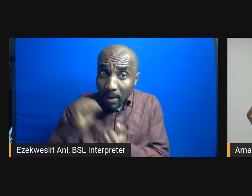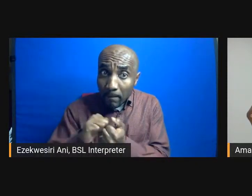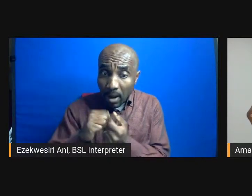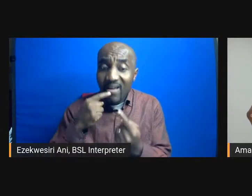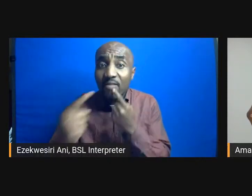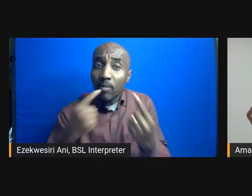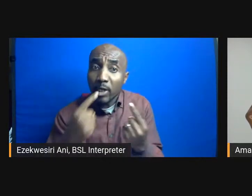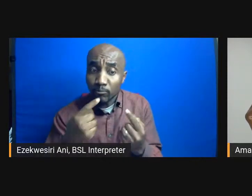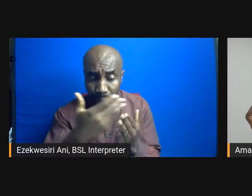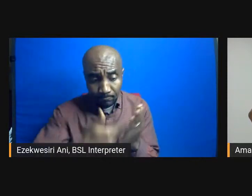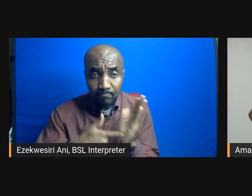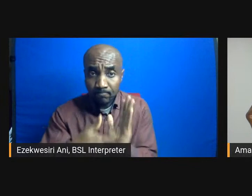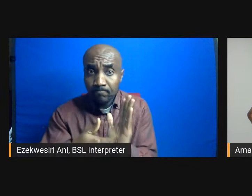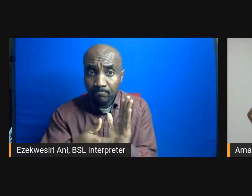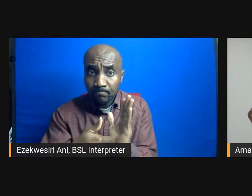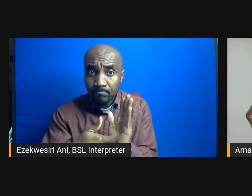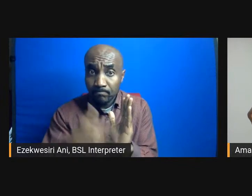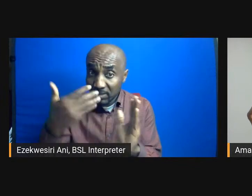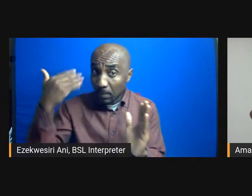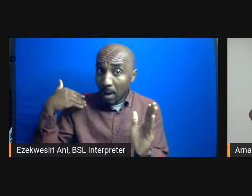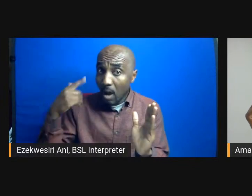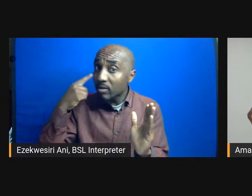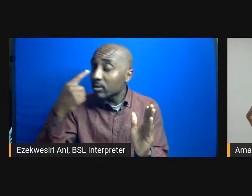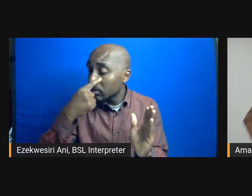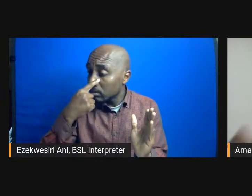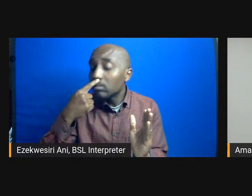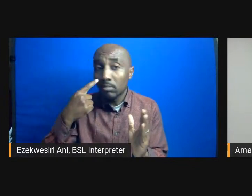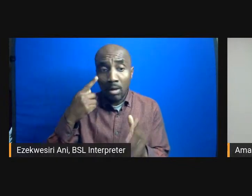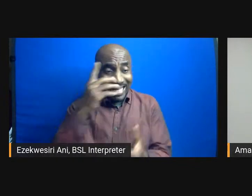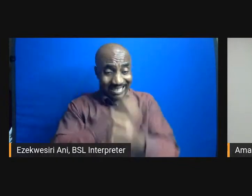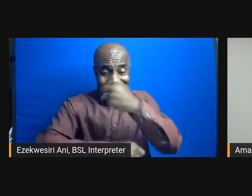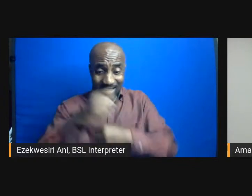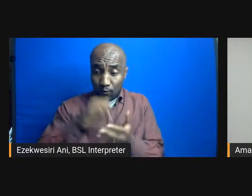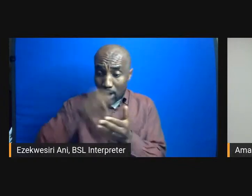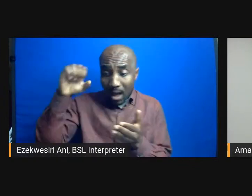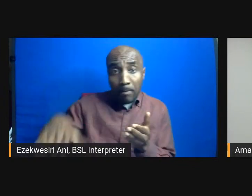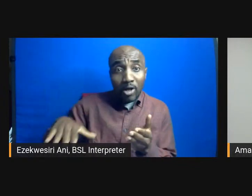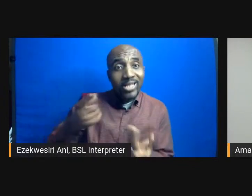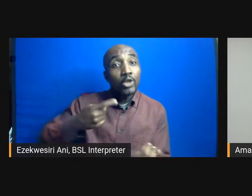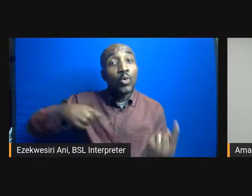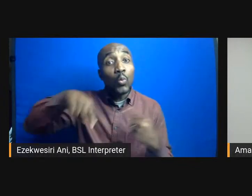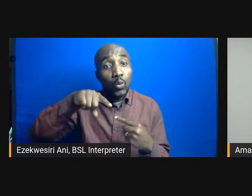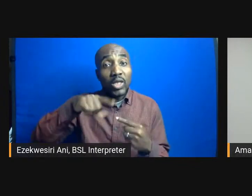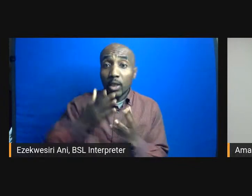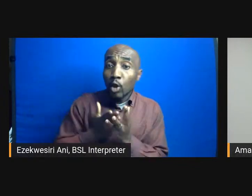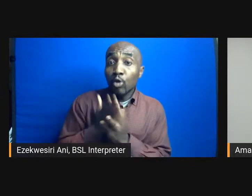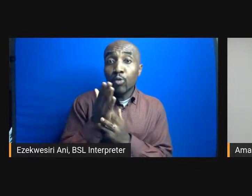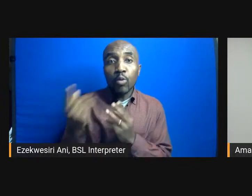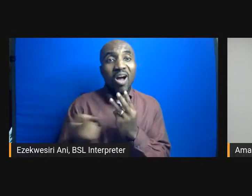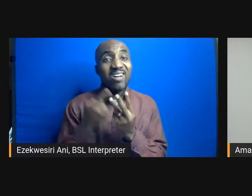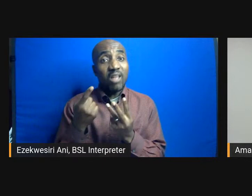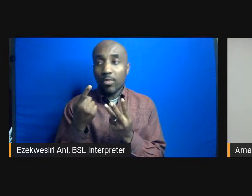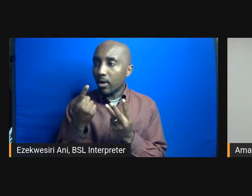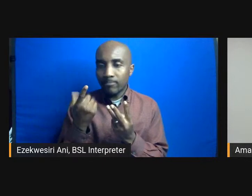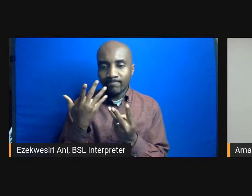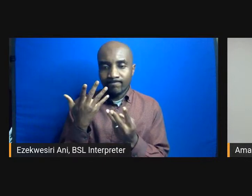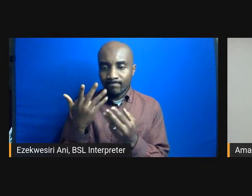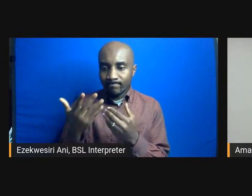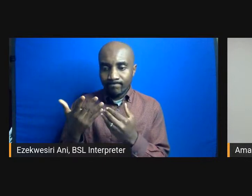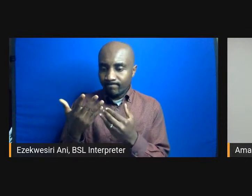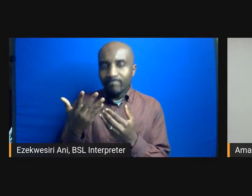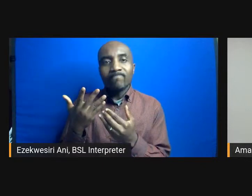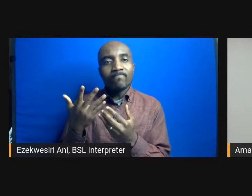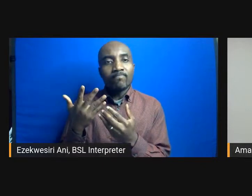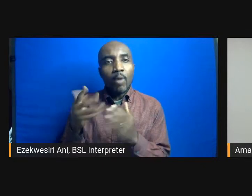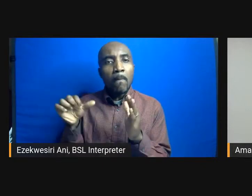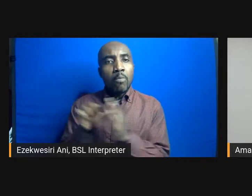facts. With the abolishment of slavery, we had passed through another door of no return,